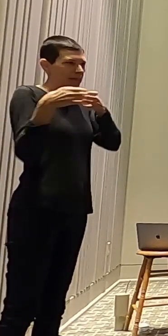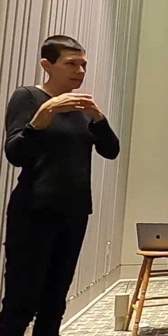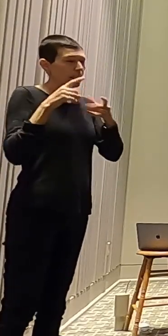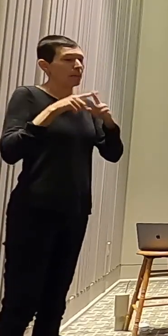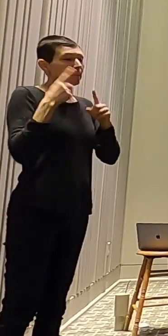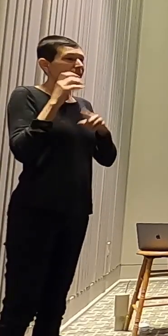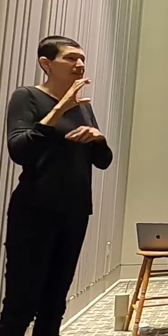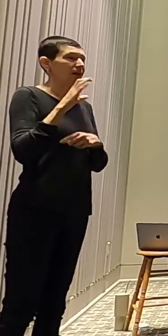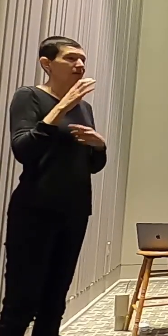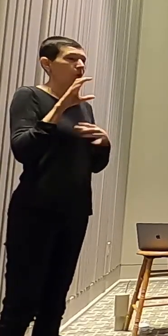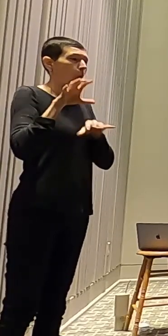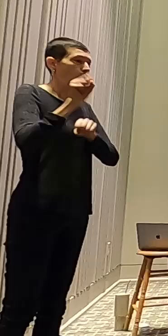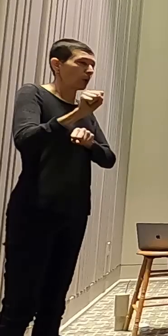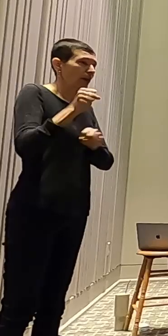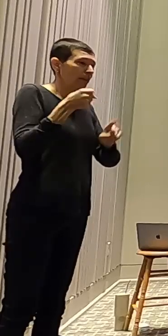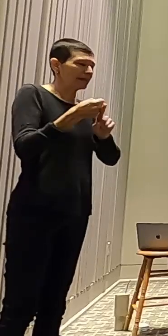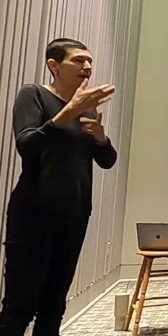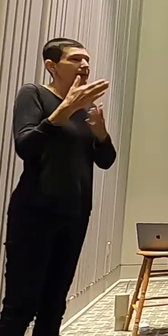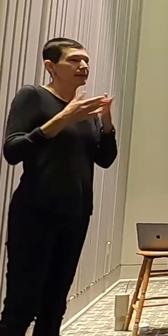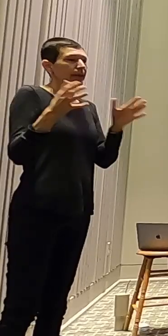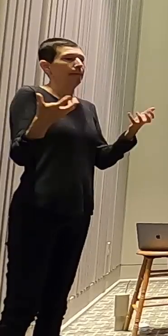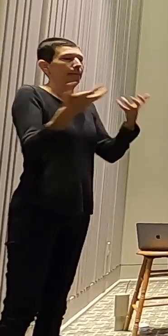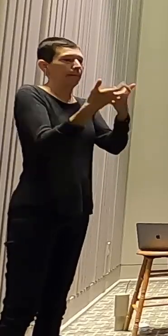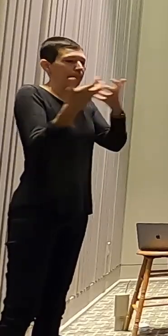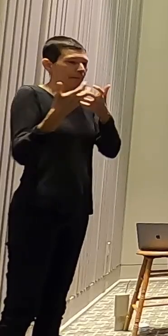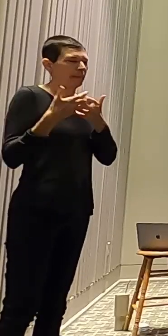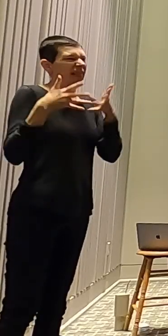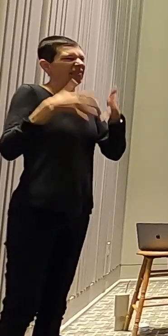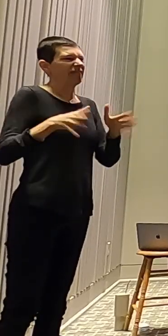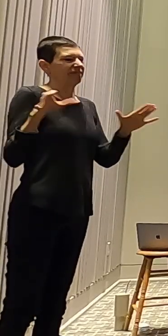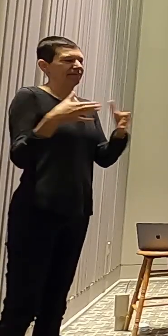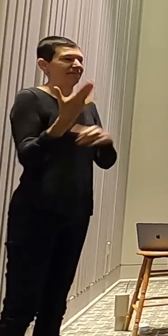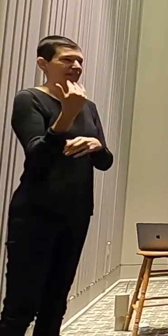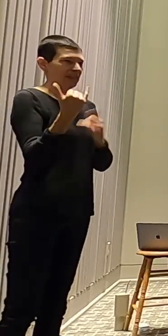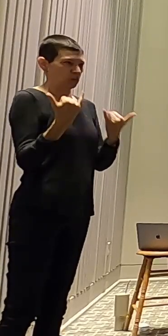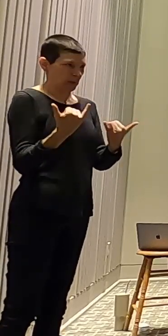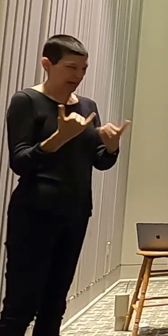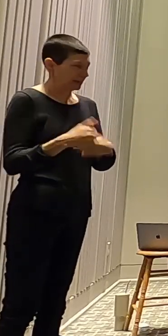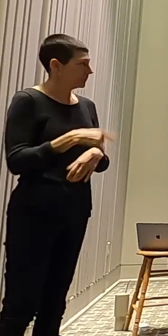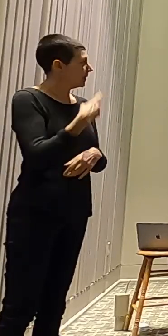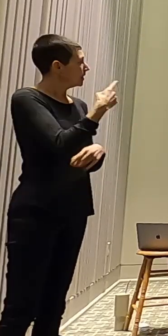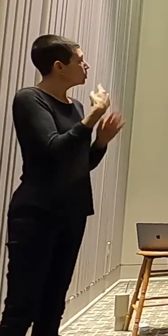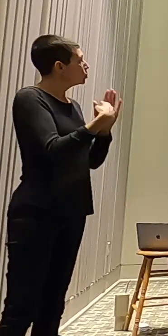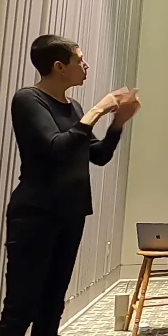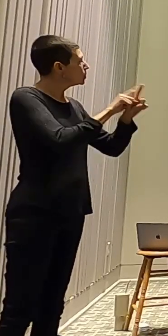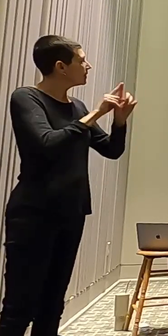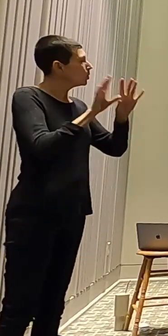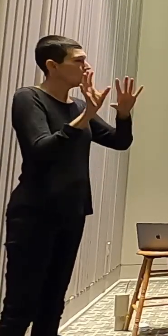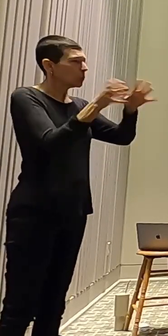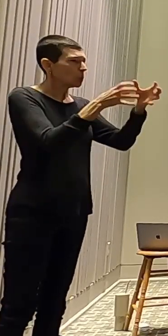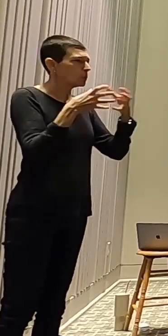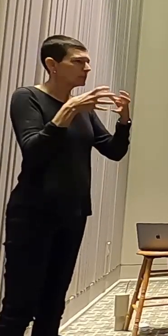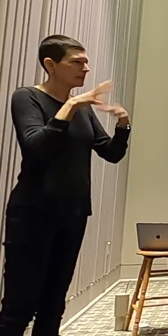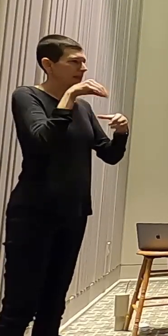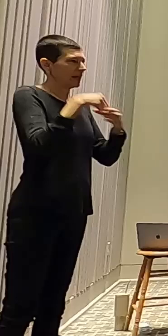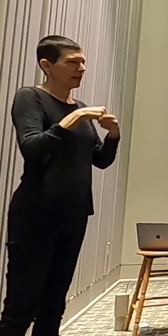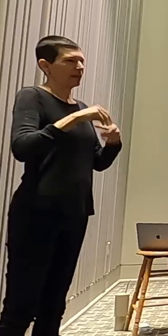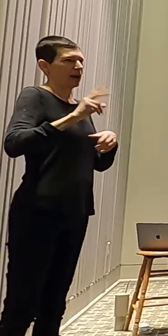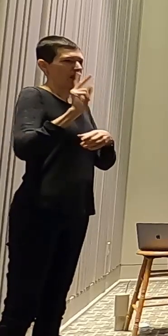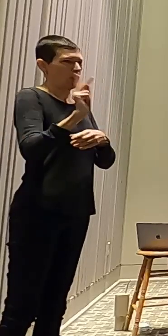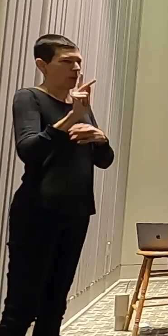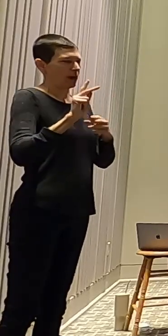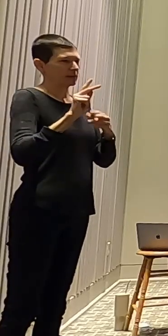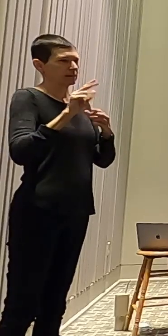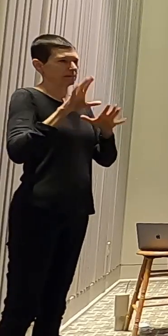impacts, some have merged and we're left with about 15 today. So on the screen here is a map of the different groups all within the